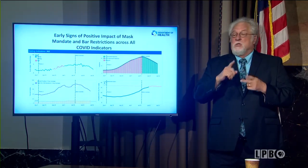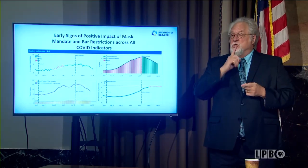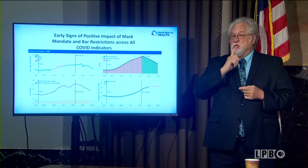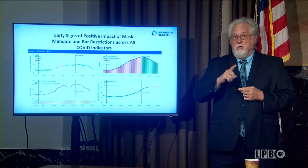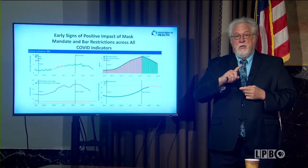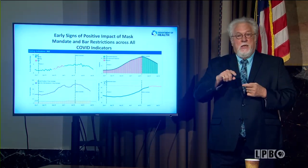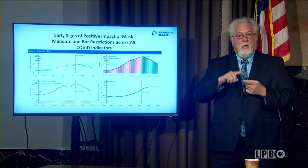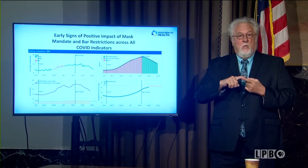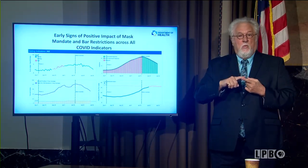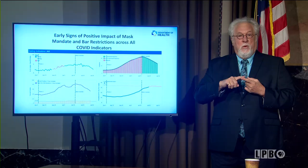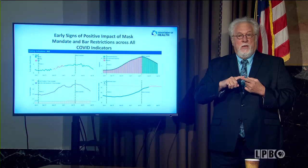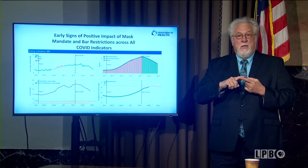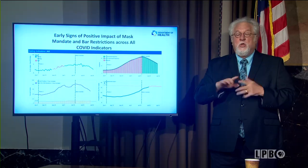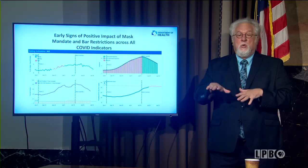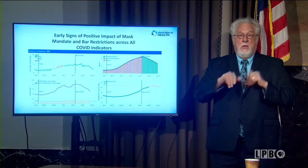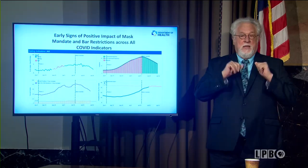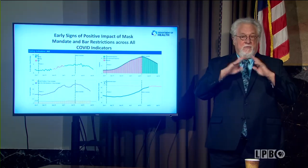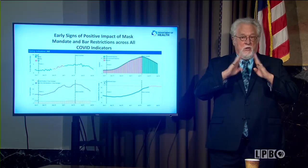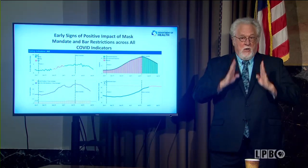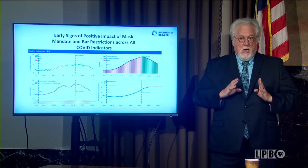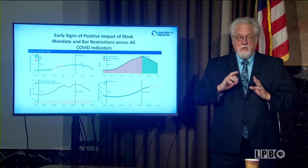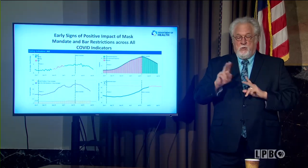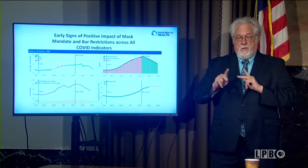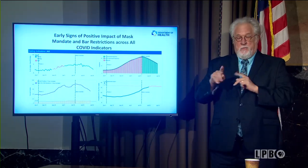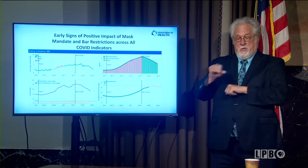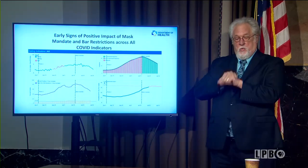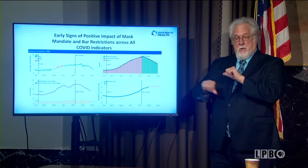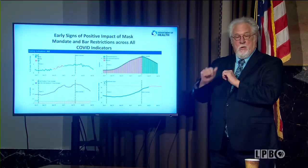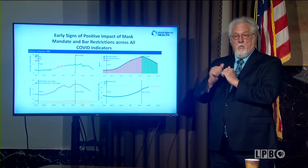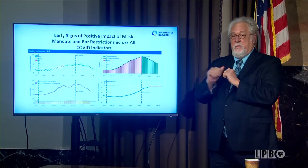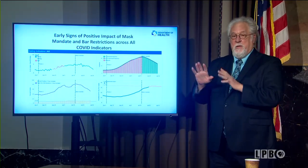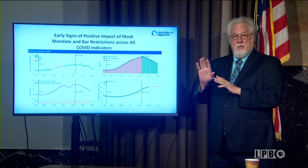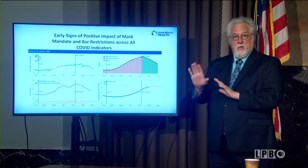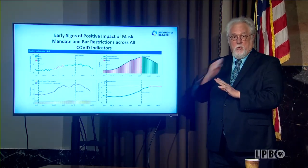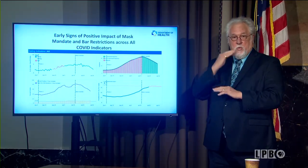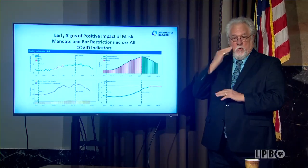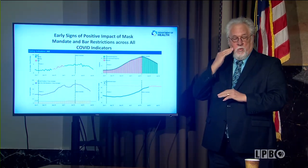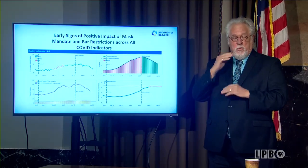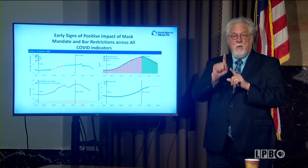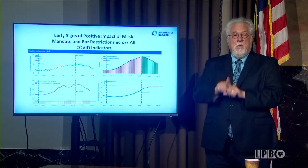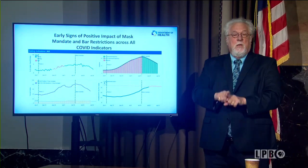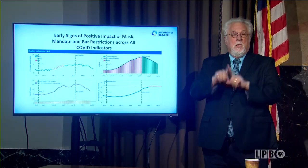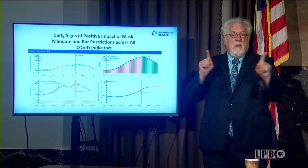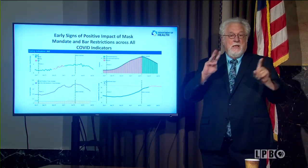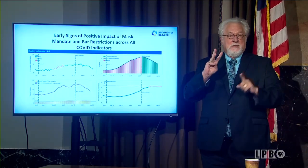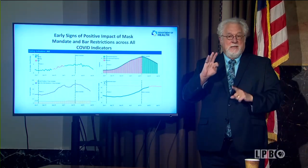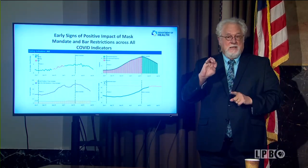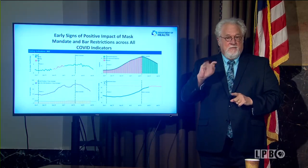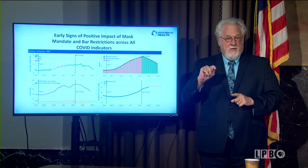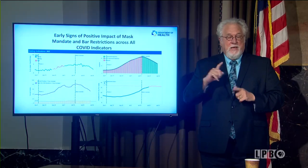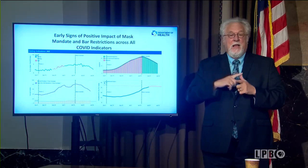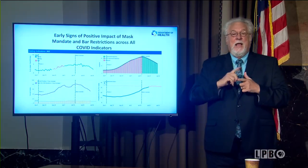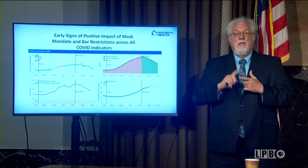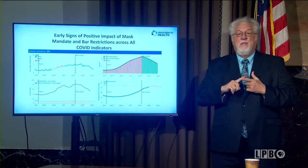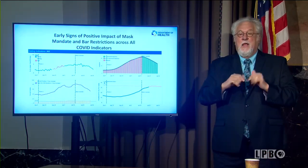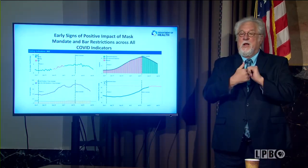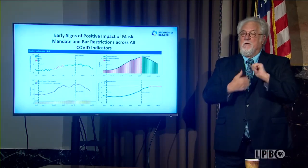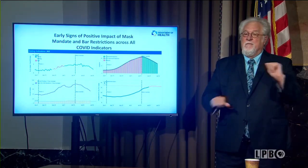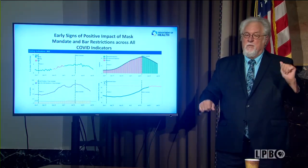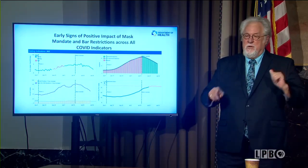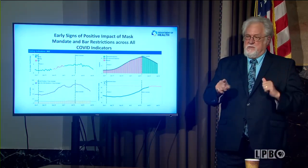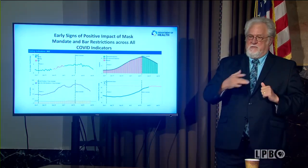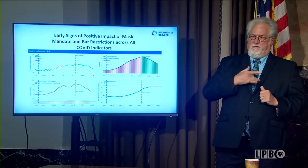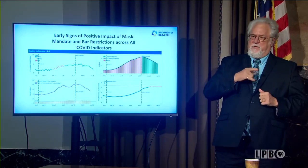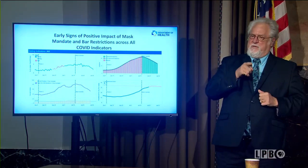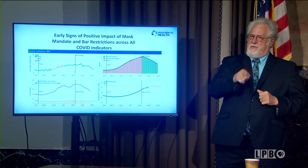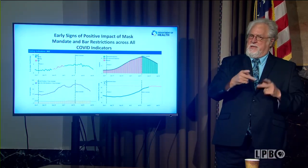certainly leaving your household or around people who are non-household members. Stay more than 6 feet away from people and avoid places where you feel that